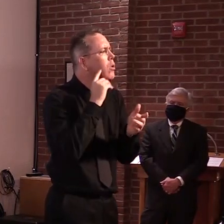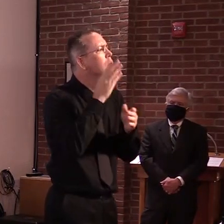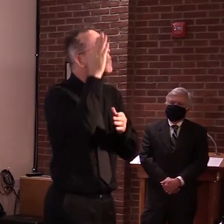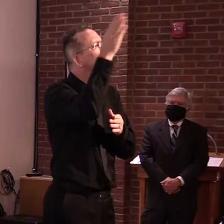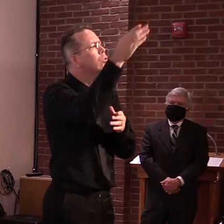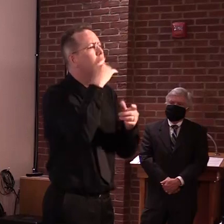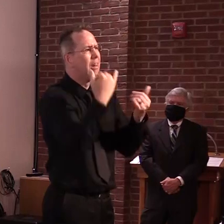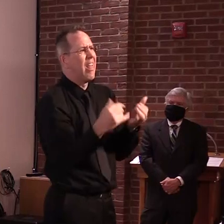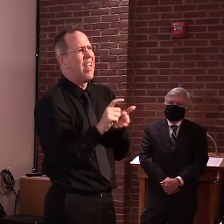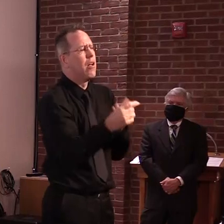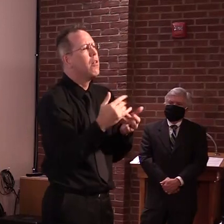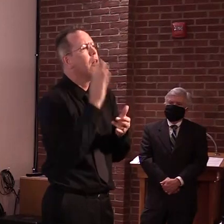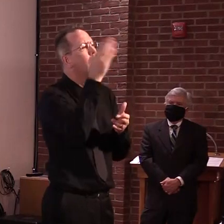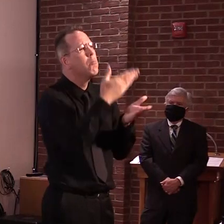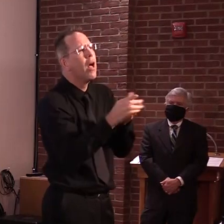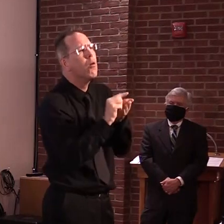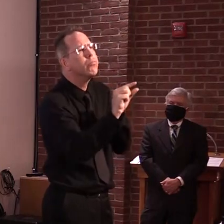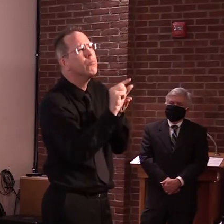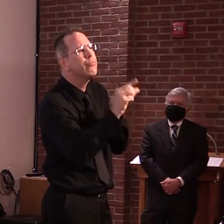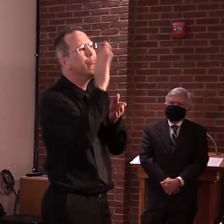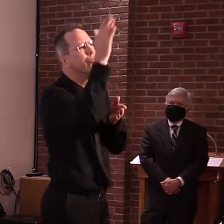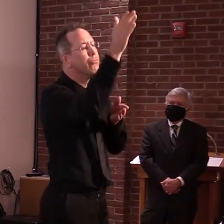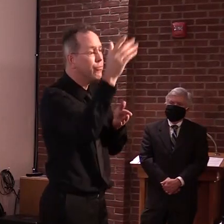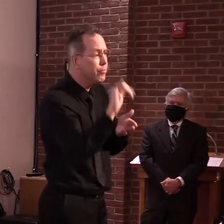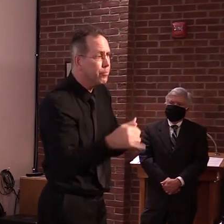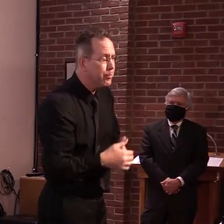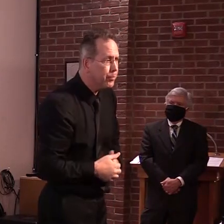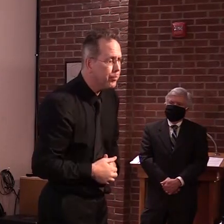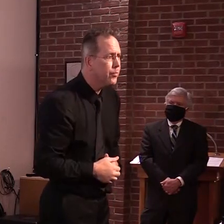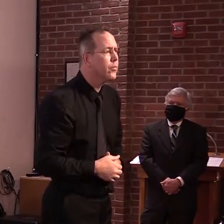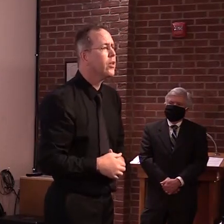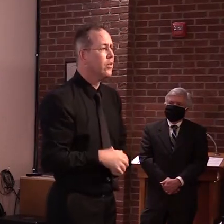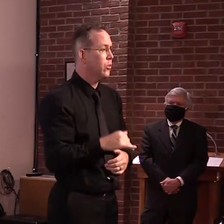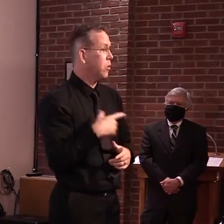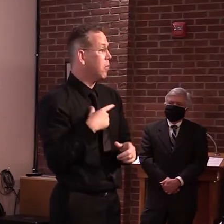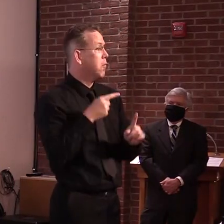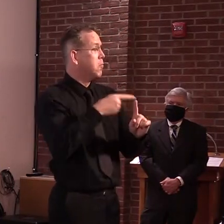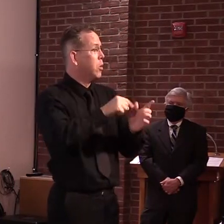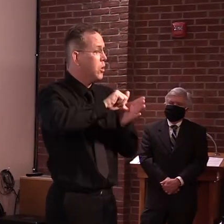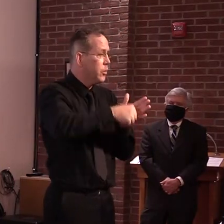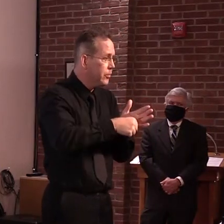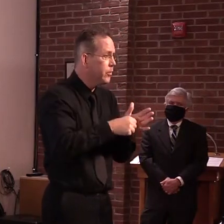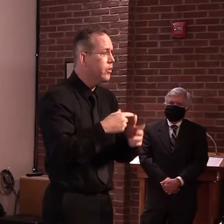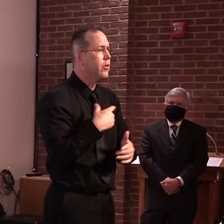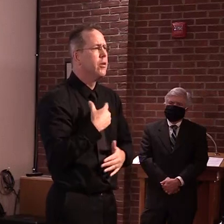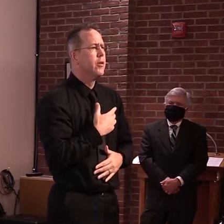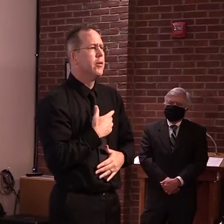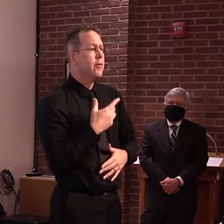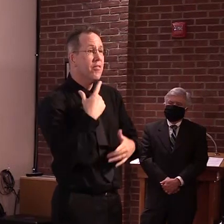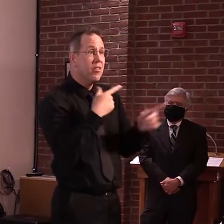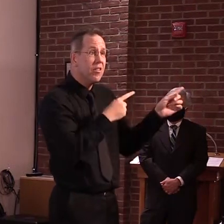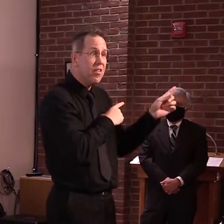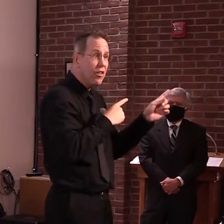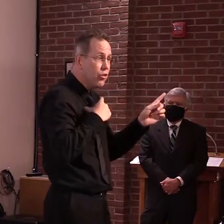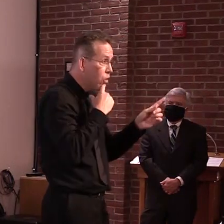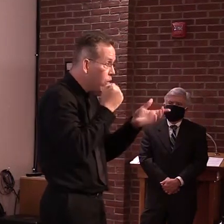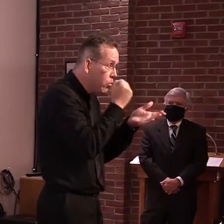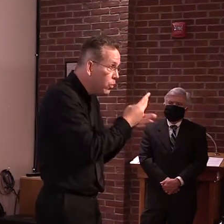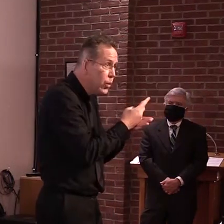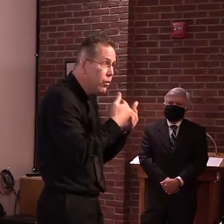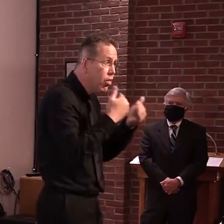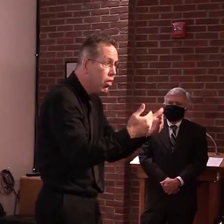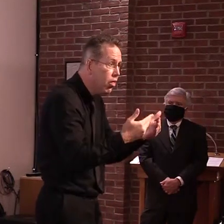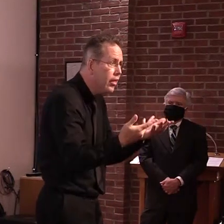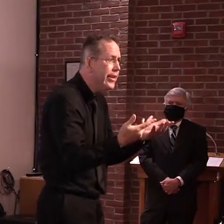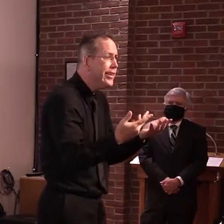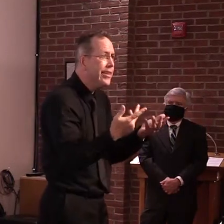line. If we don't act now to save our businesses and these jobs, the budget gaps we're facing today